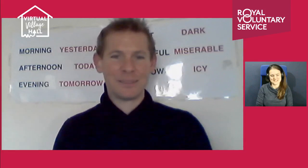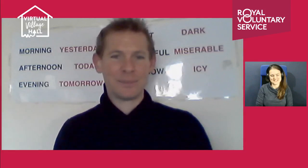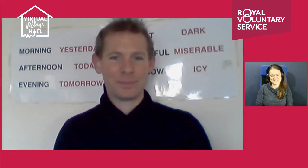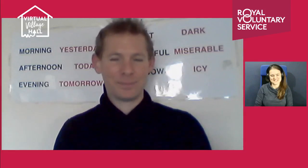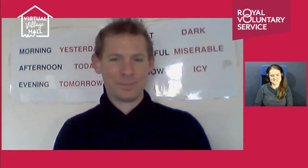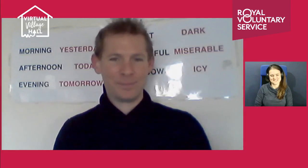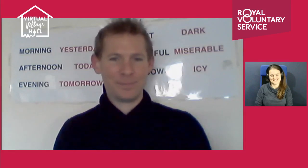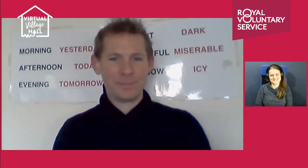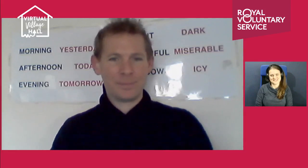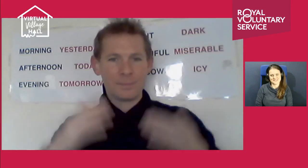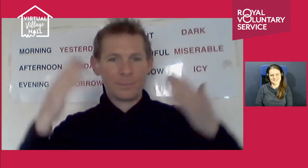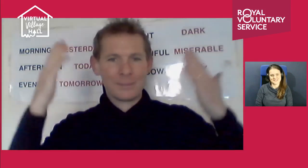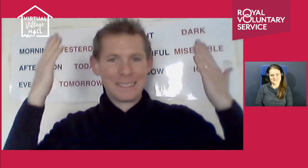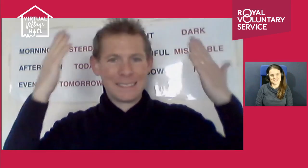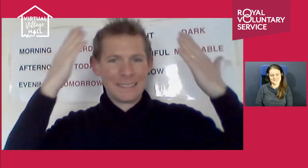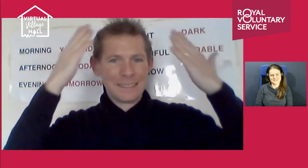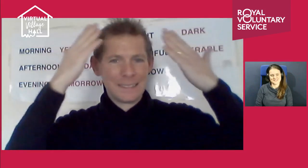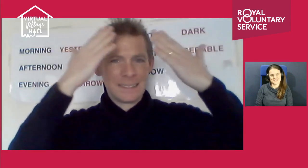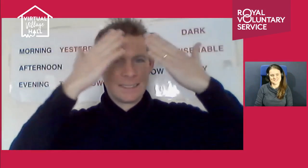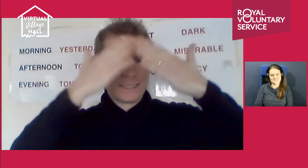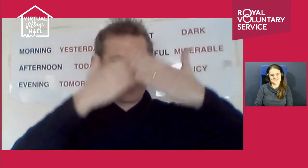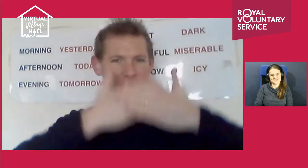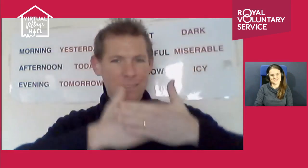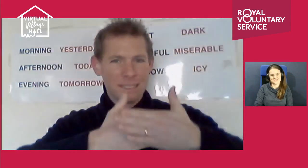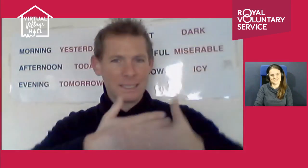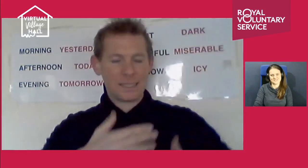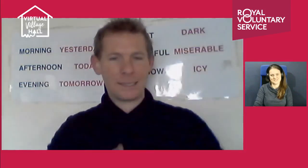Number 6.